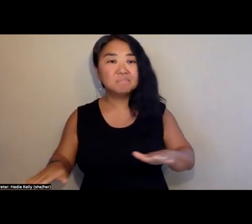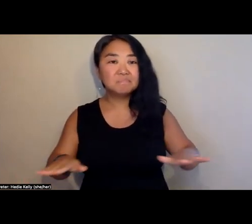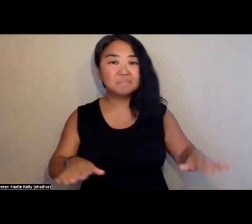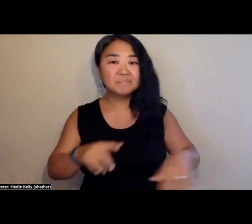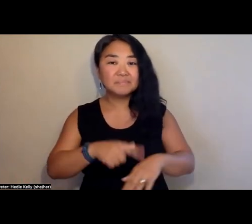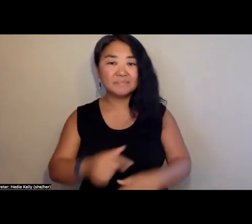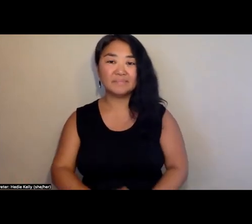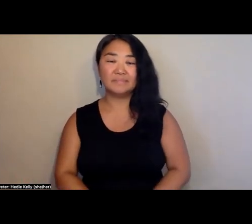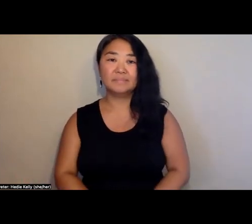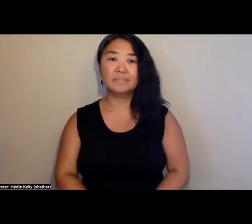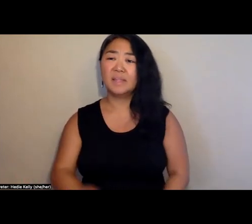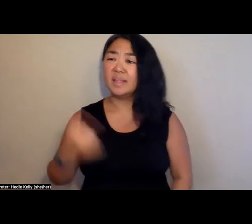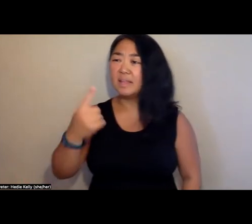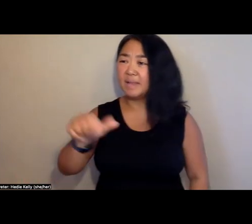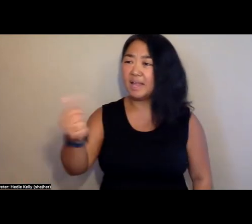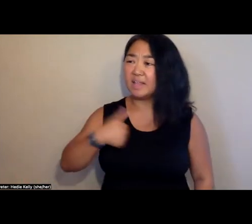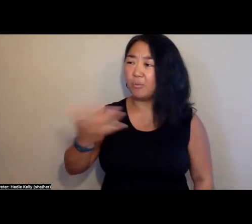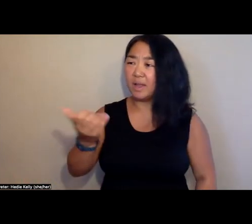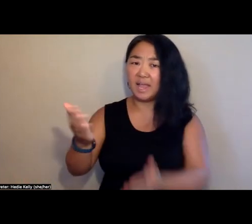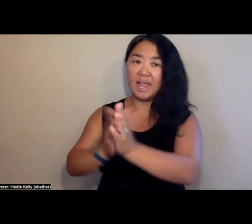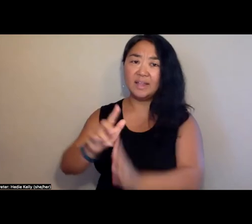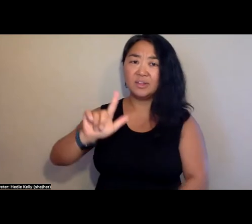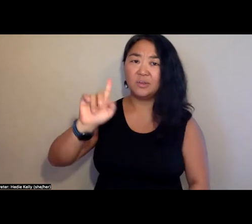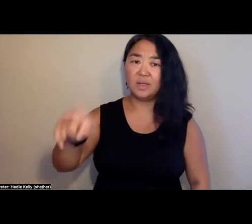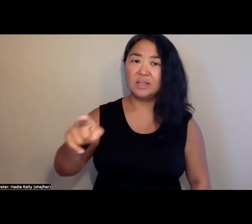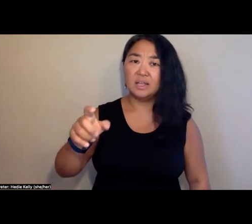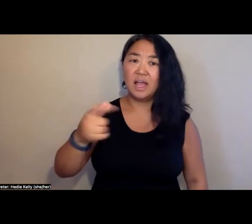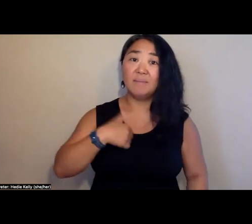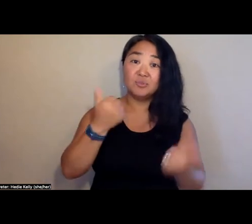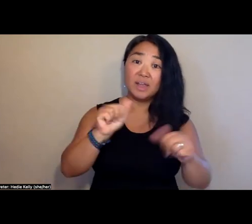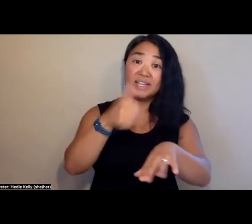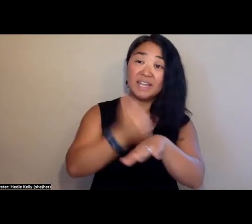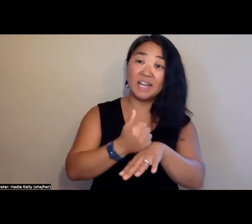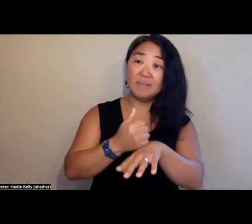There's someone else I want to ask a question of, but I actually am trying to set this up so y'all can share some more things.